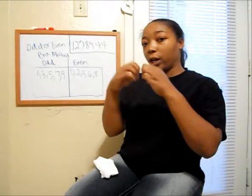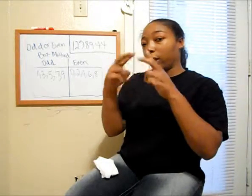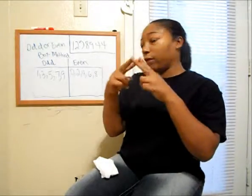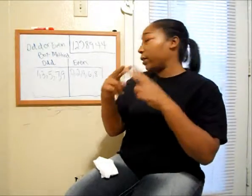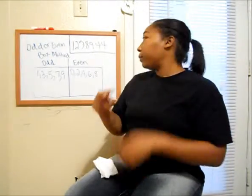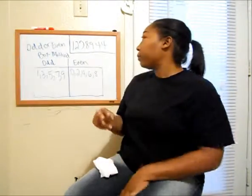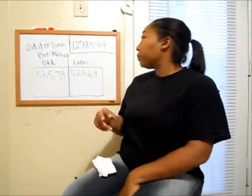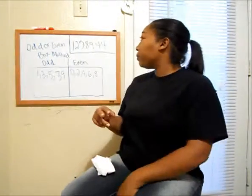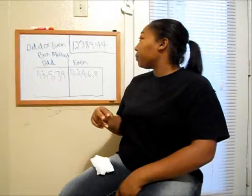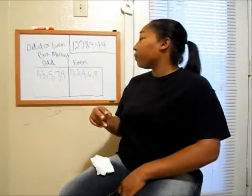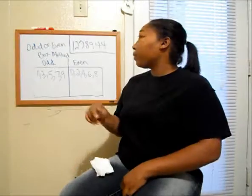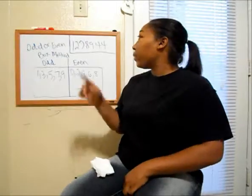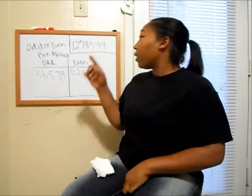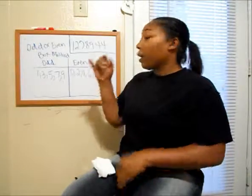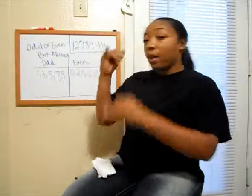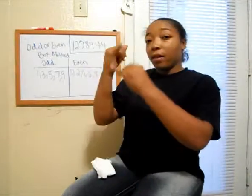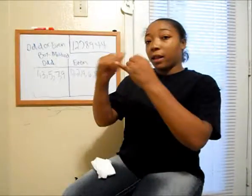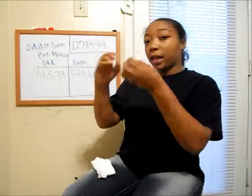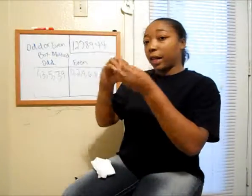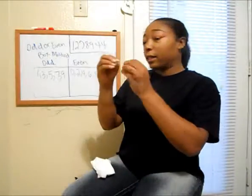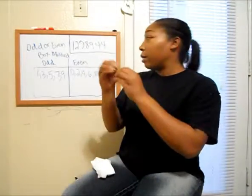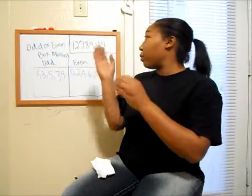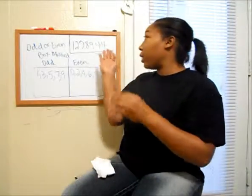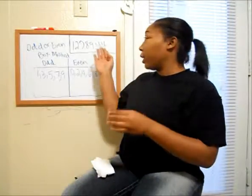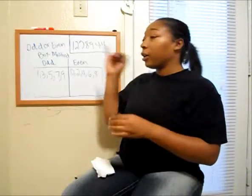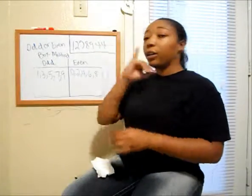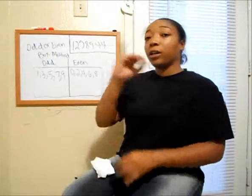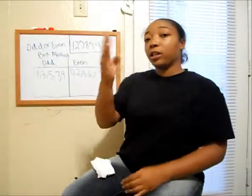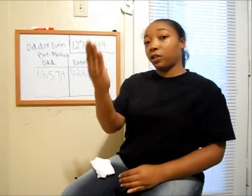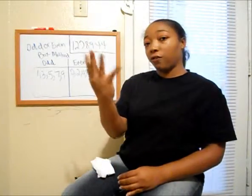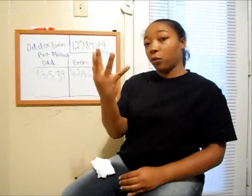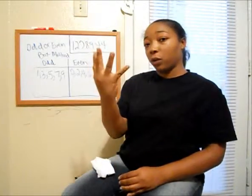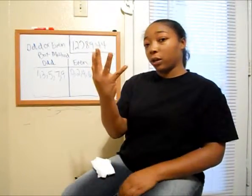even. The last number here is 4.